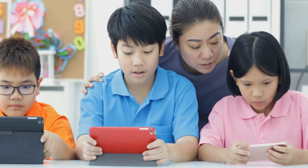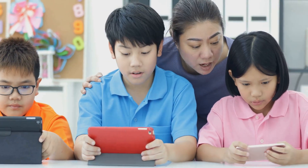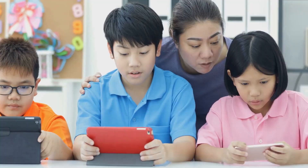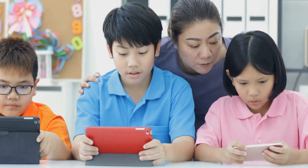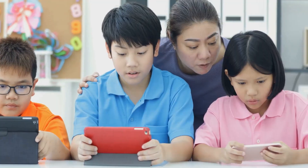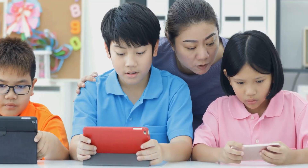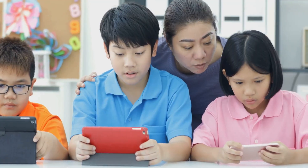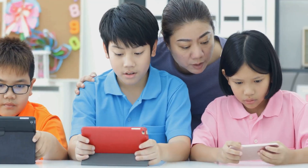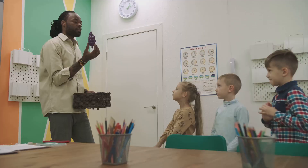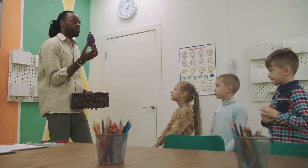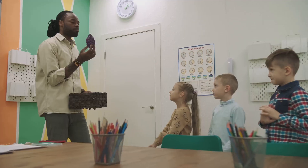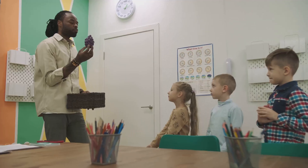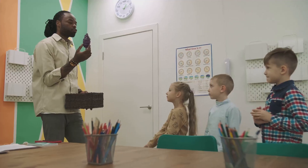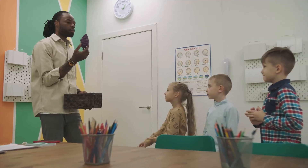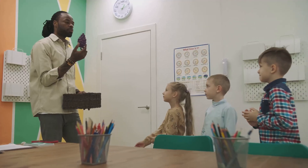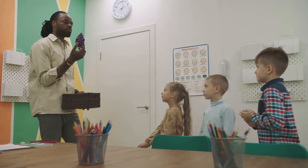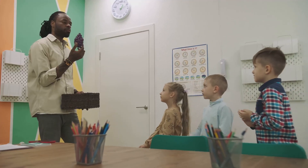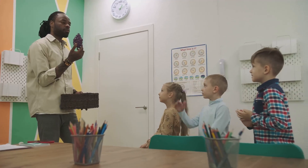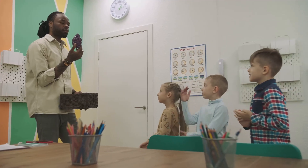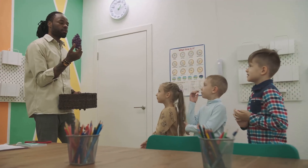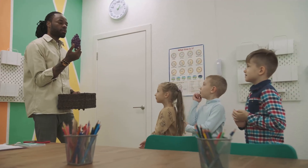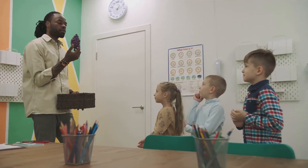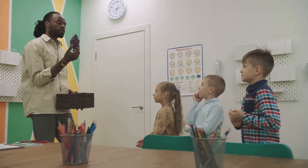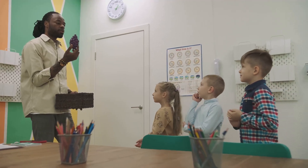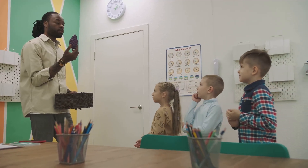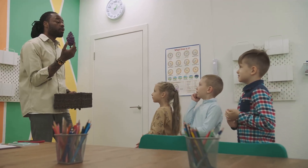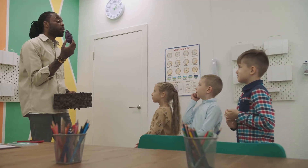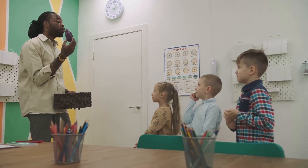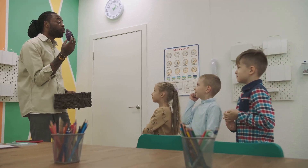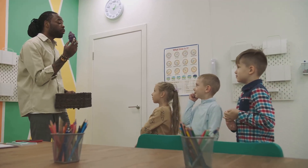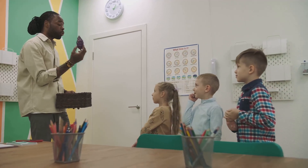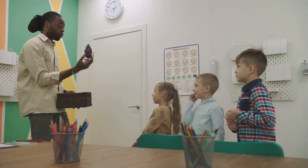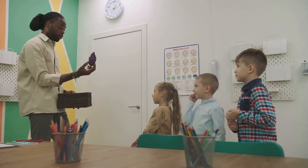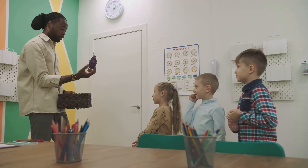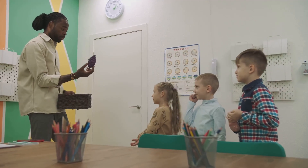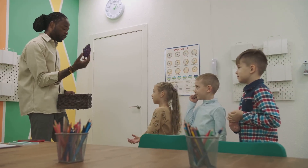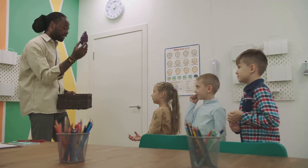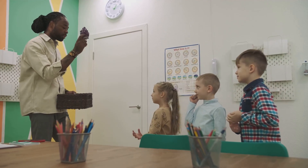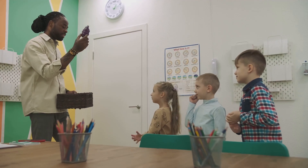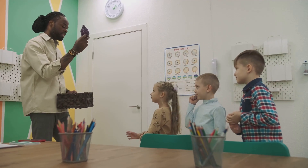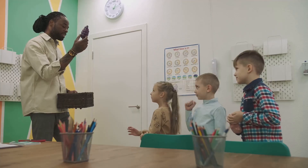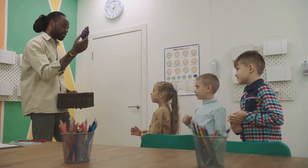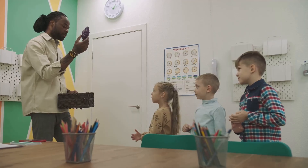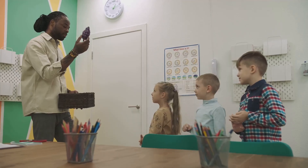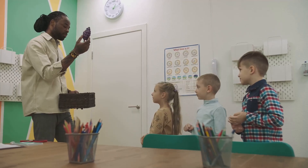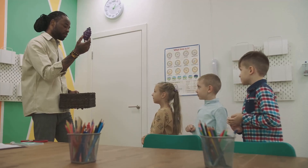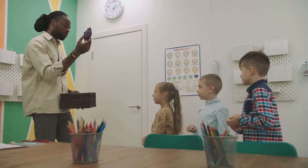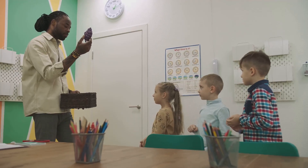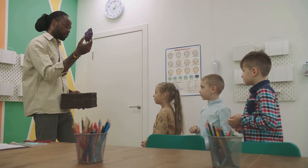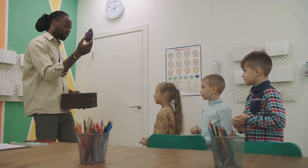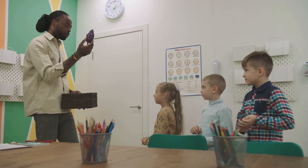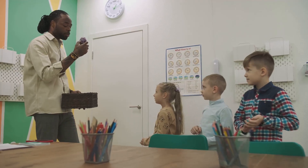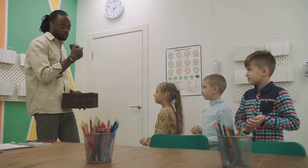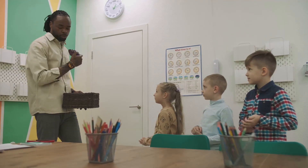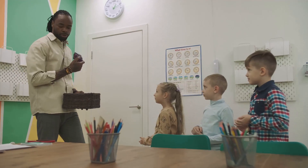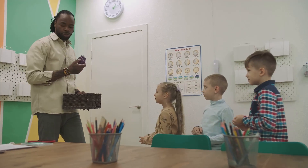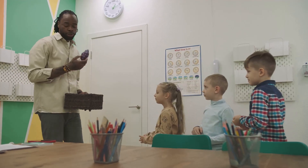more. Plus, we ship you a complete toolkit with everything you need to start teaching signs right away, no prep